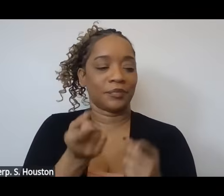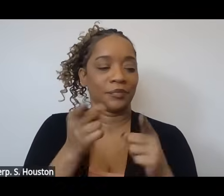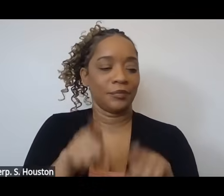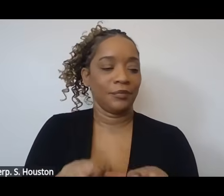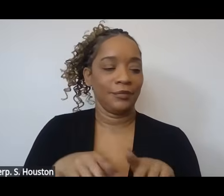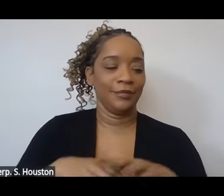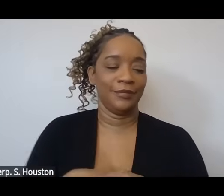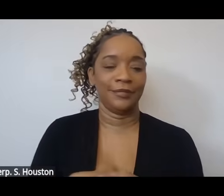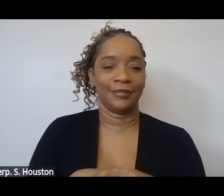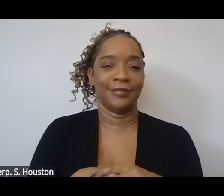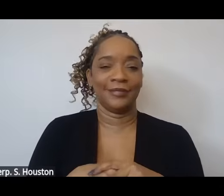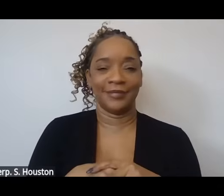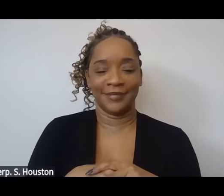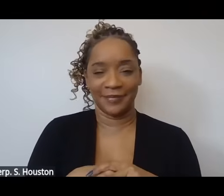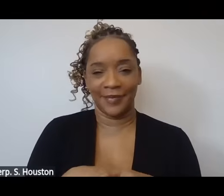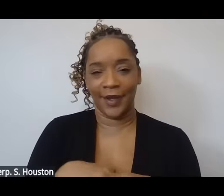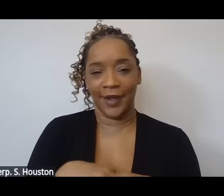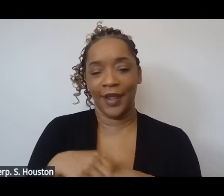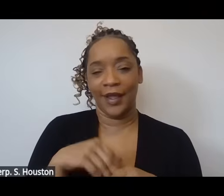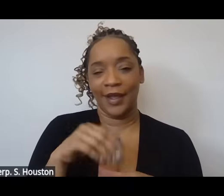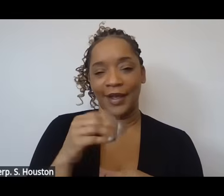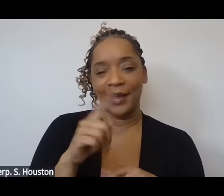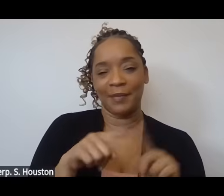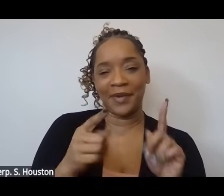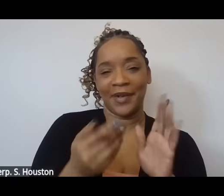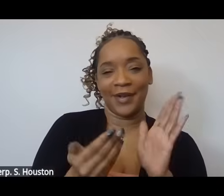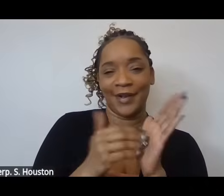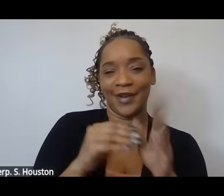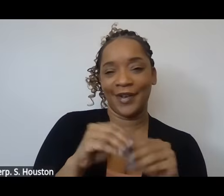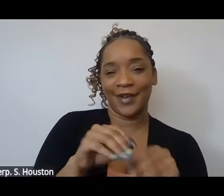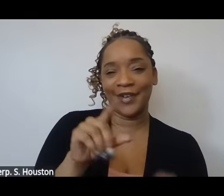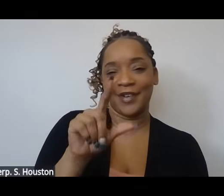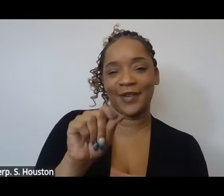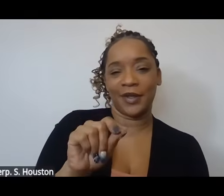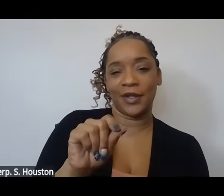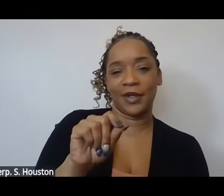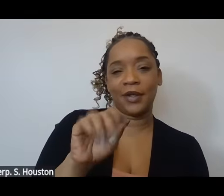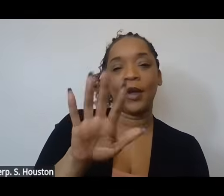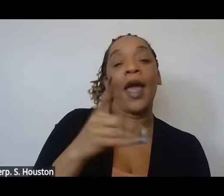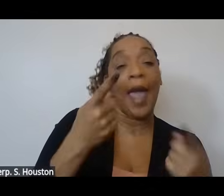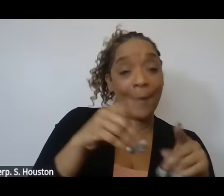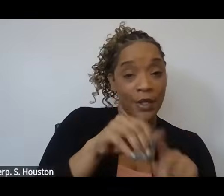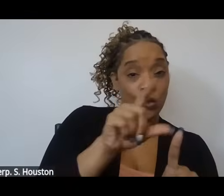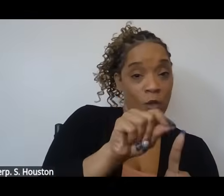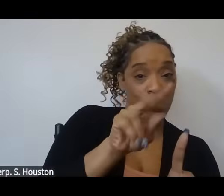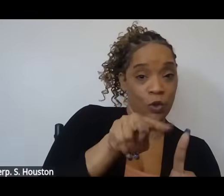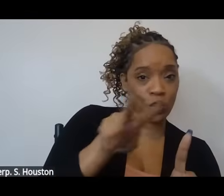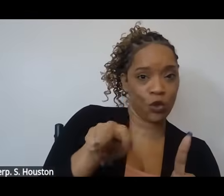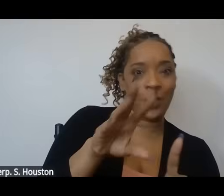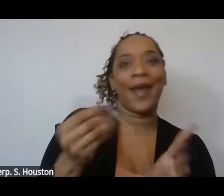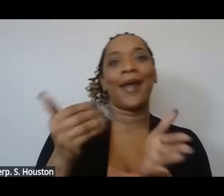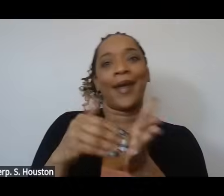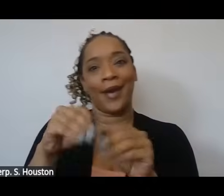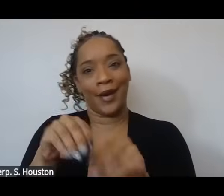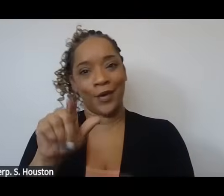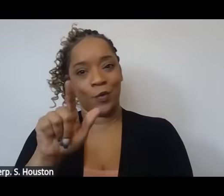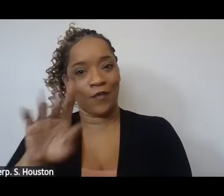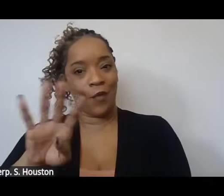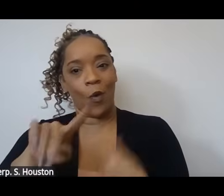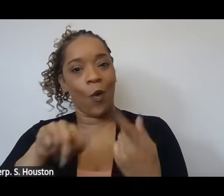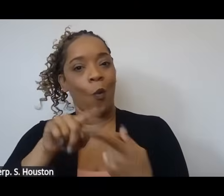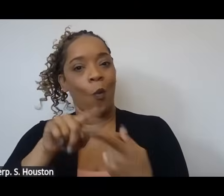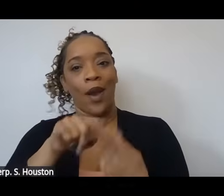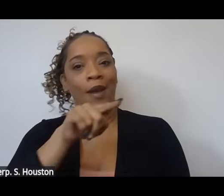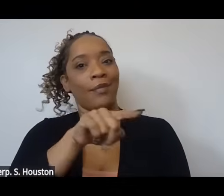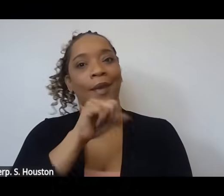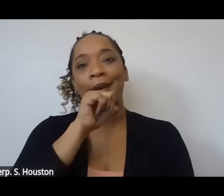in 2024, when candidates didn't make the ballot. They now know that